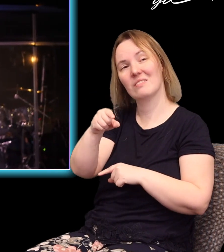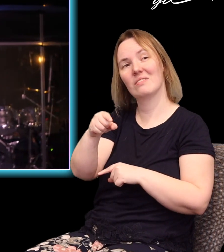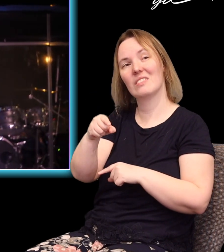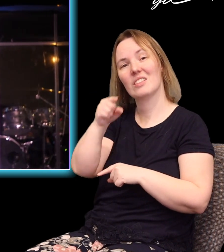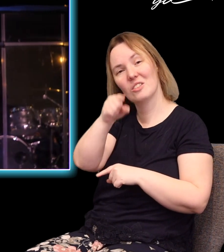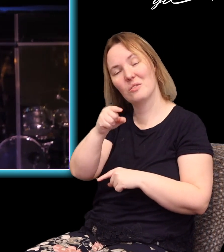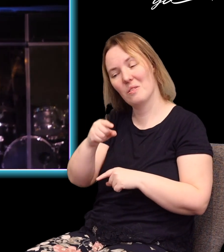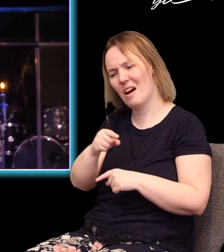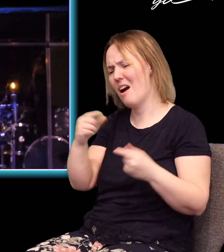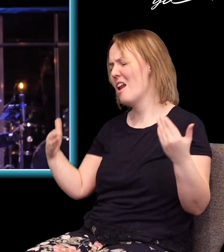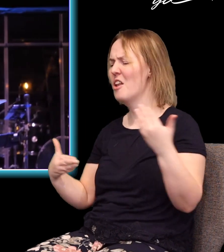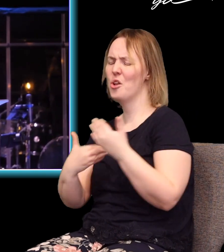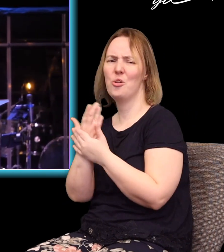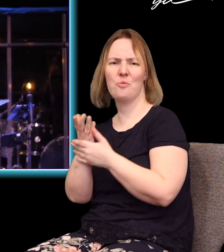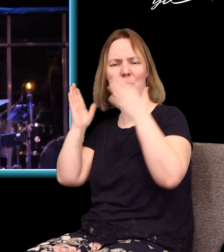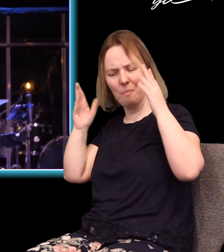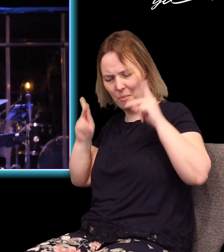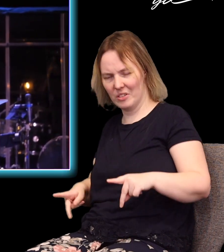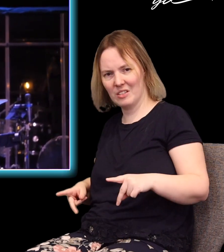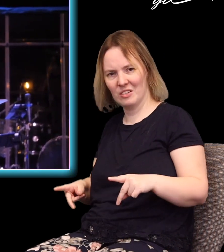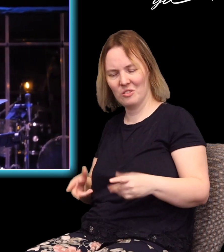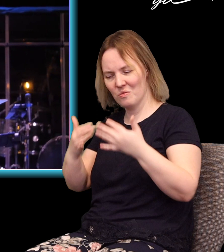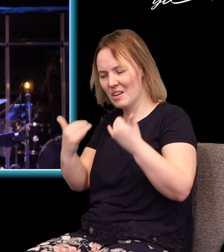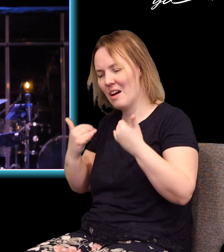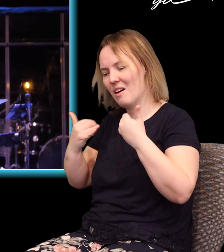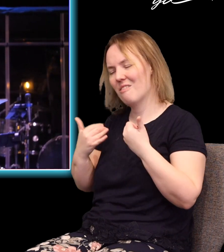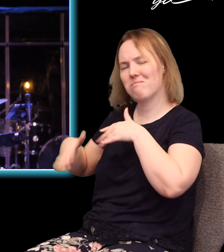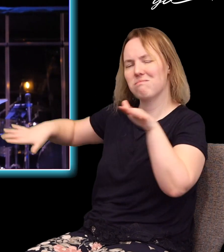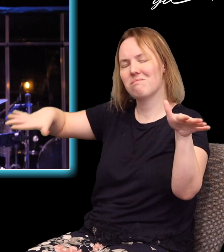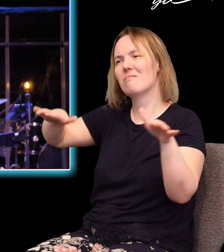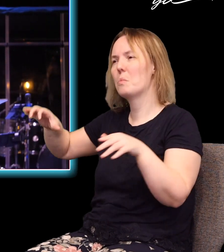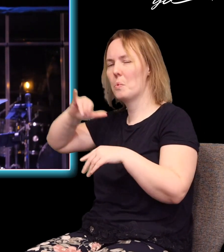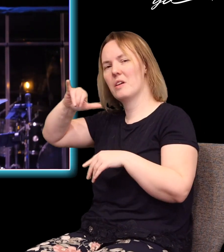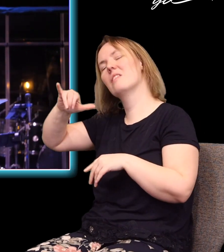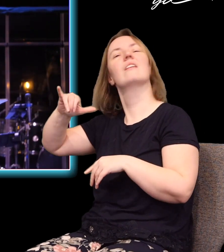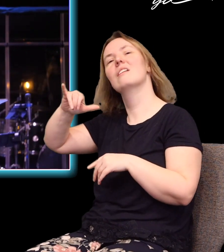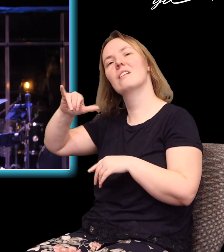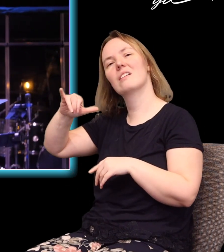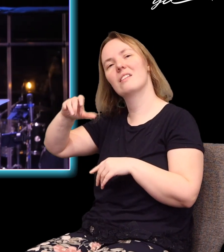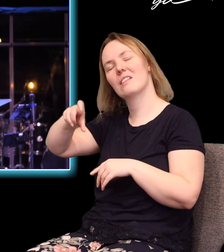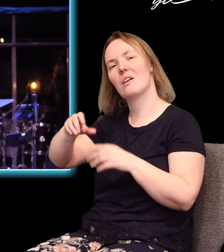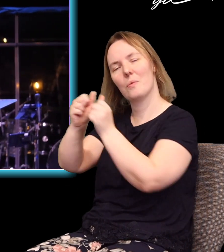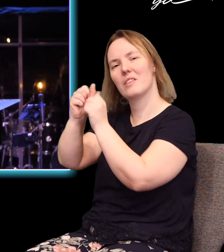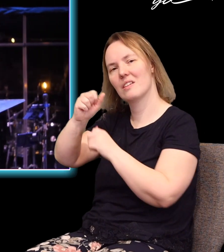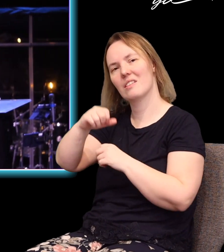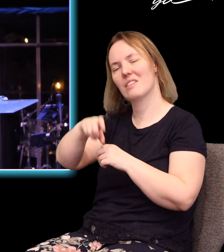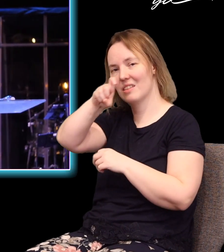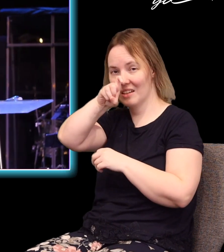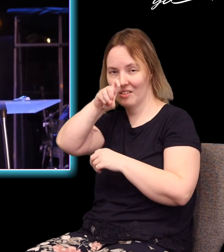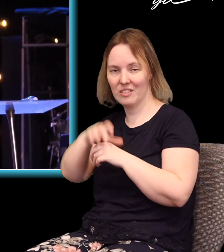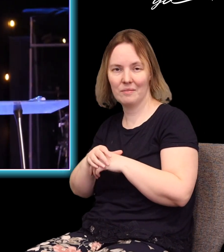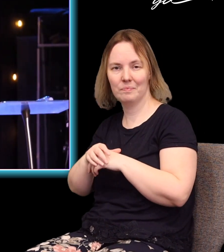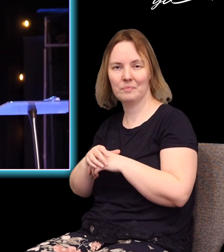Christ. You've given wings. You're a new being. You now soar with the eagles. That's who the Lord has made you. Now, what's interesting is that word